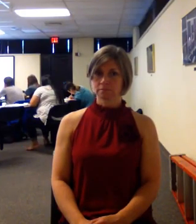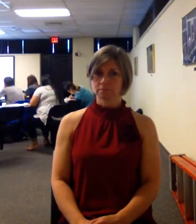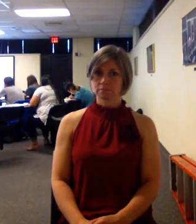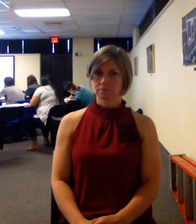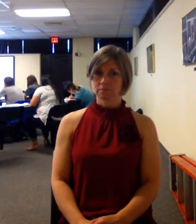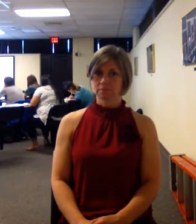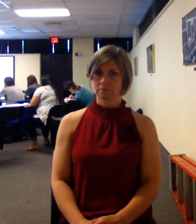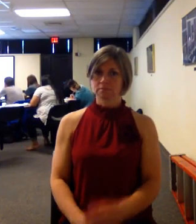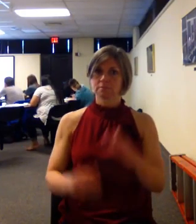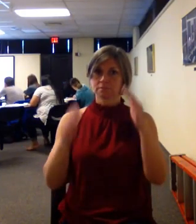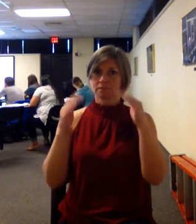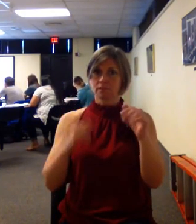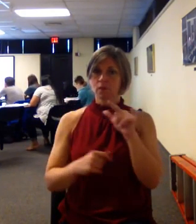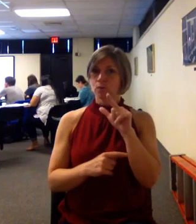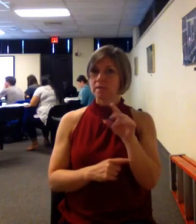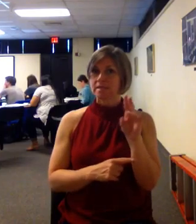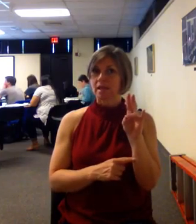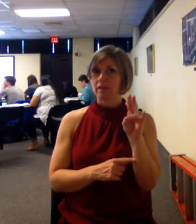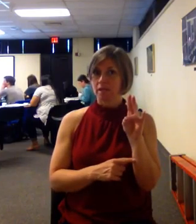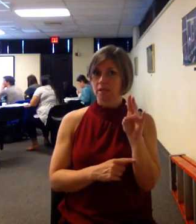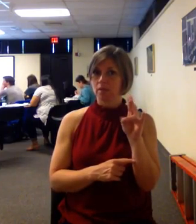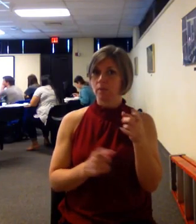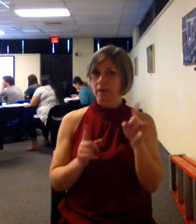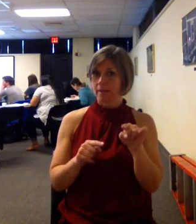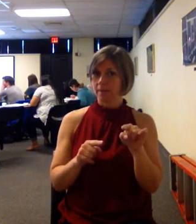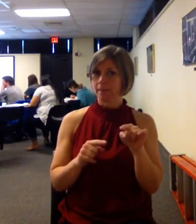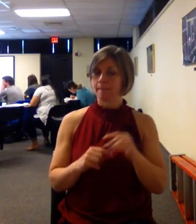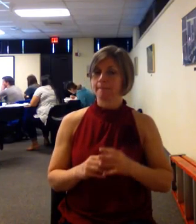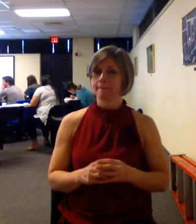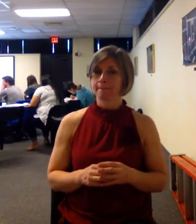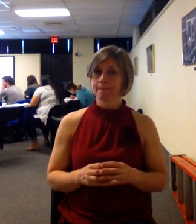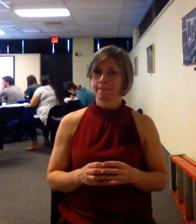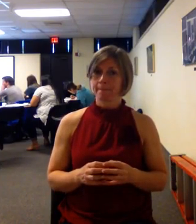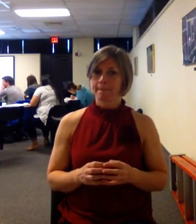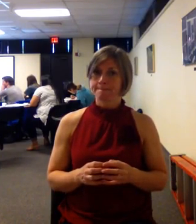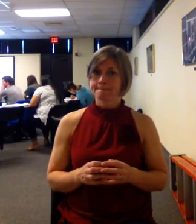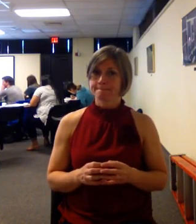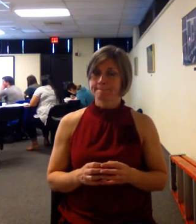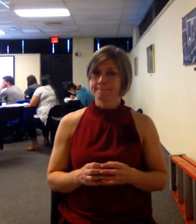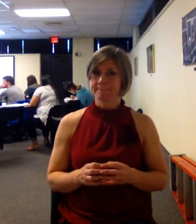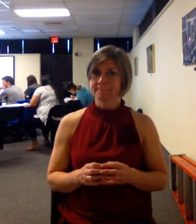Okay, 27, here's what's going on with that one. It says you hold the positions in the